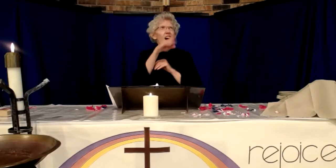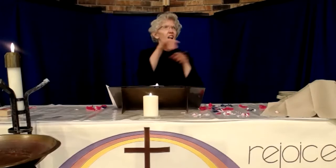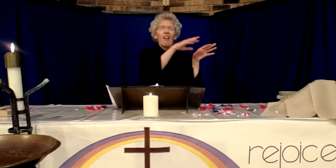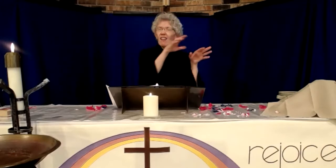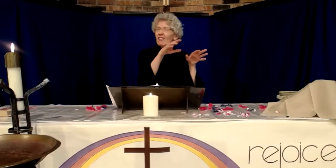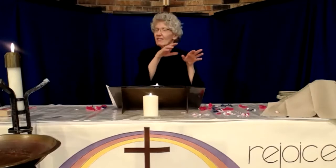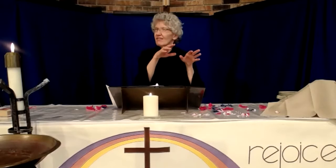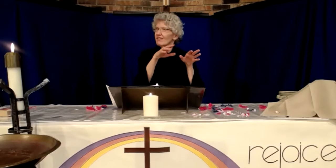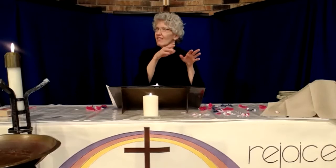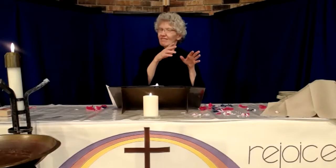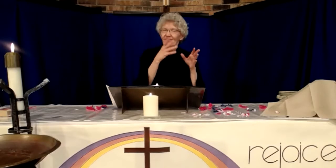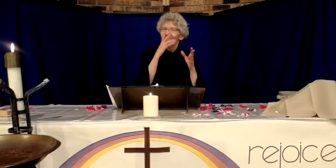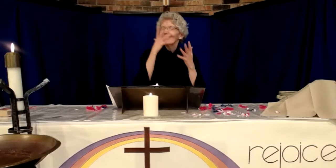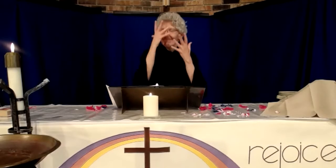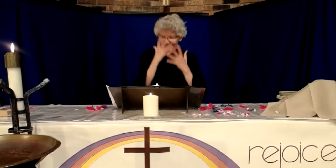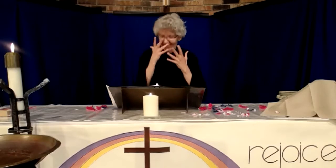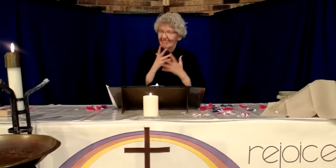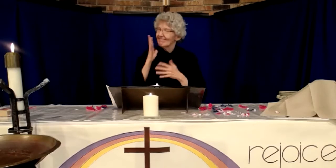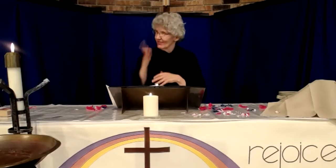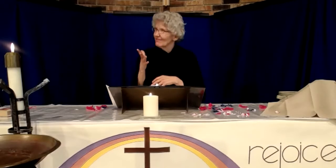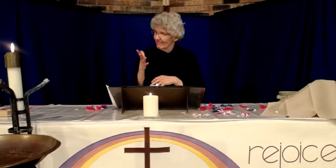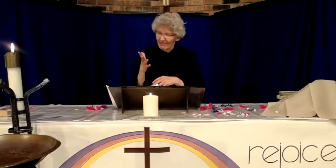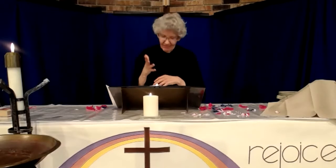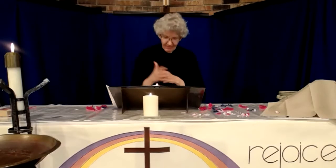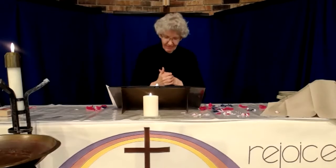will have much sorrow.